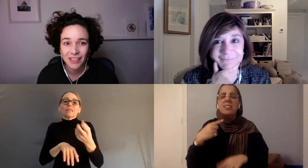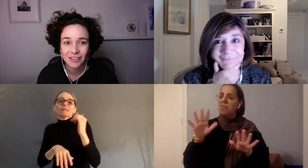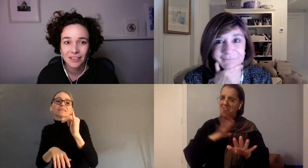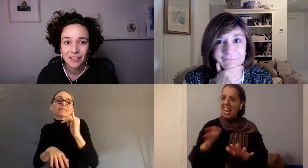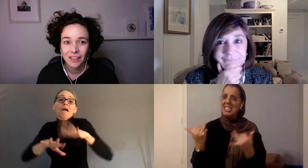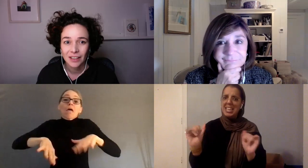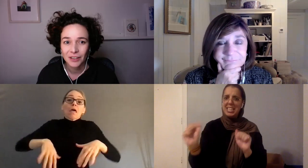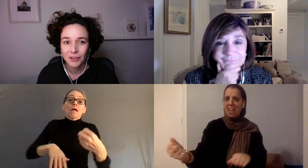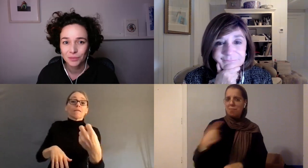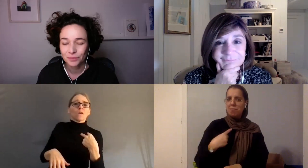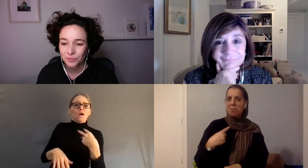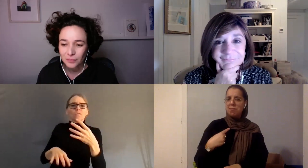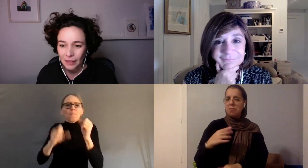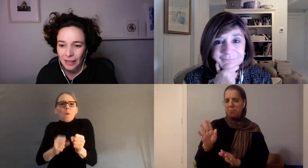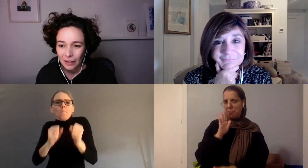chat.